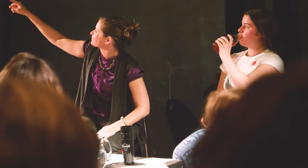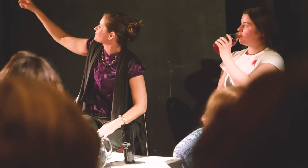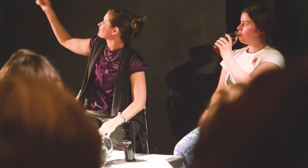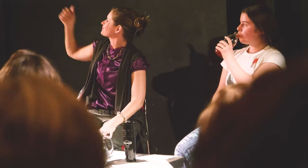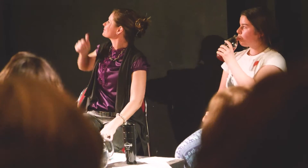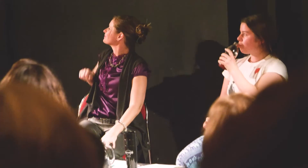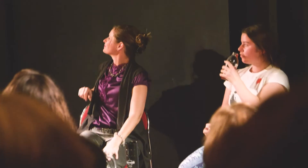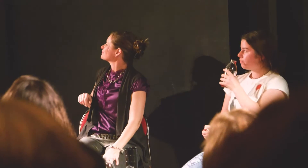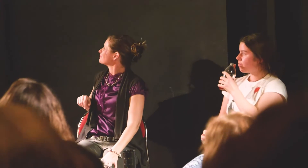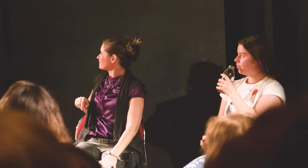Yes.